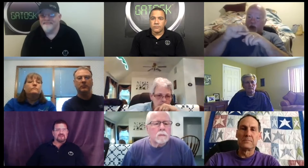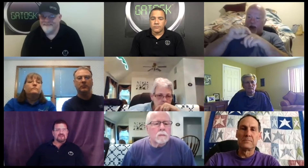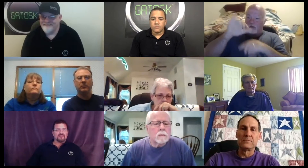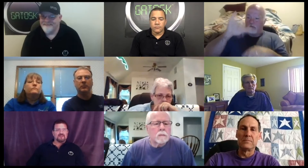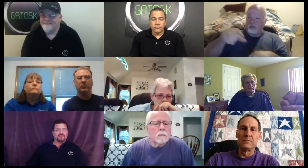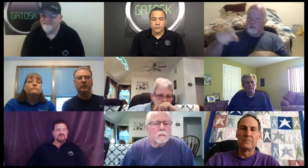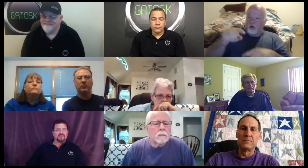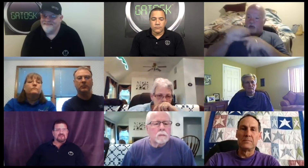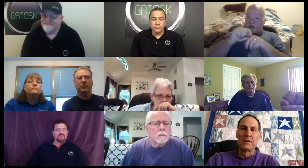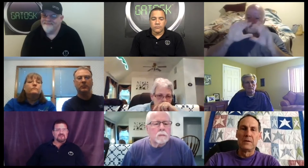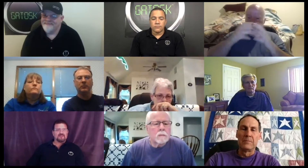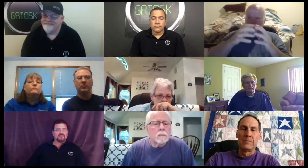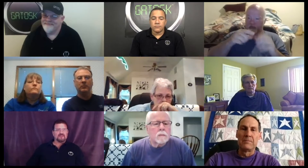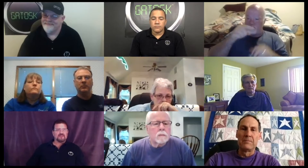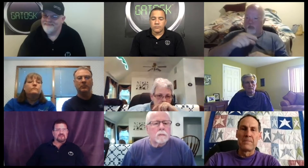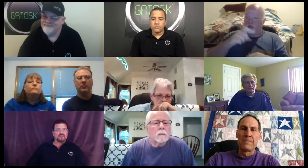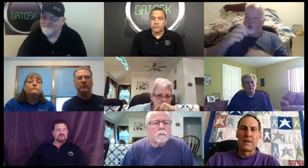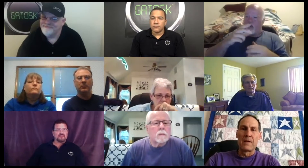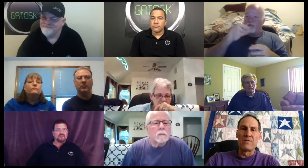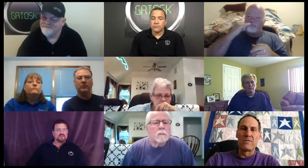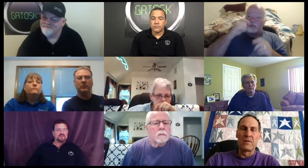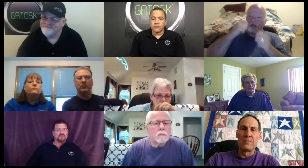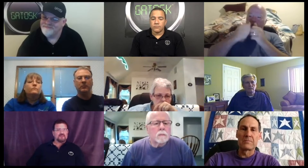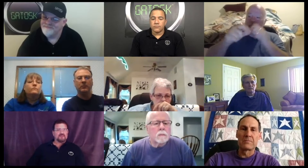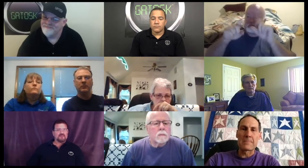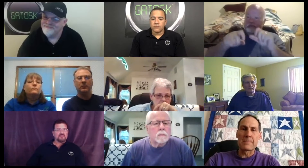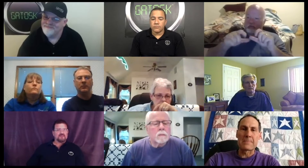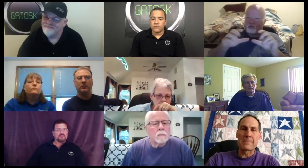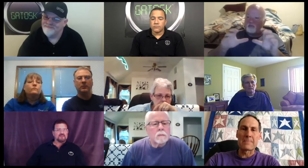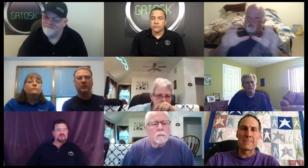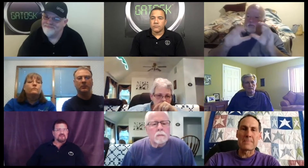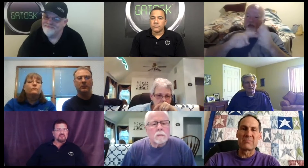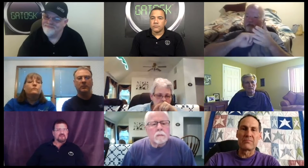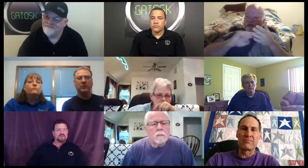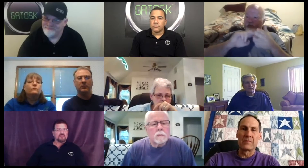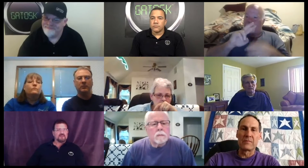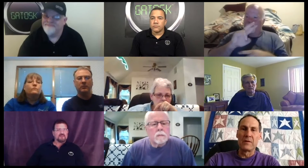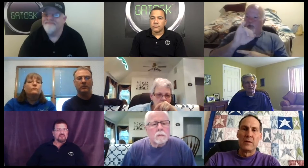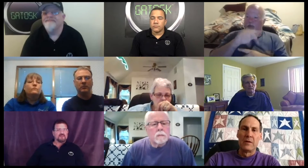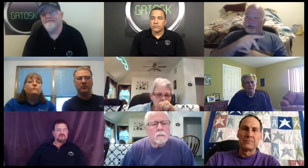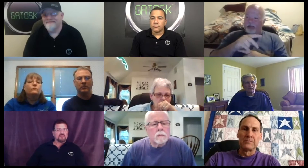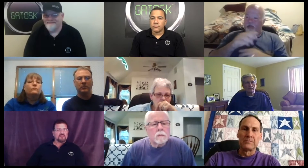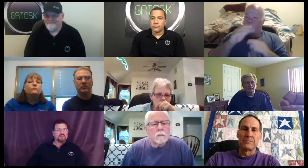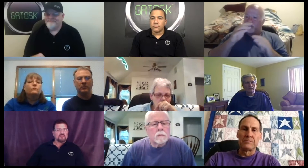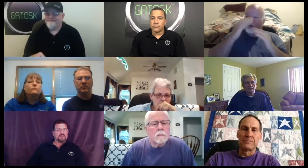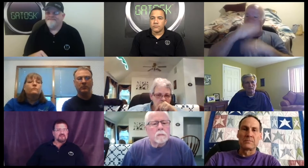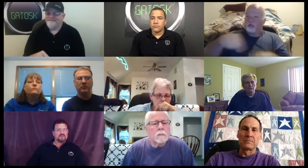VIP training, that training group, and and see there's like a VIP